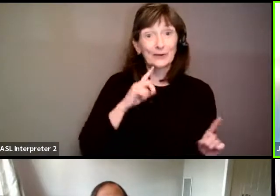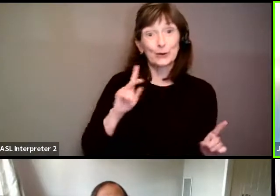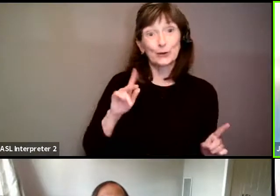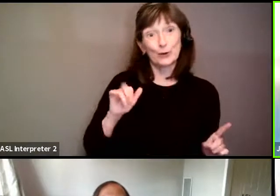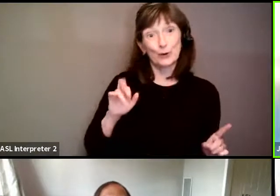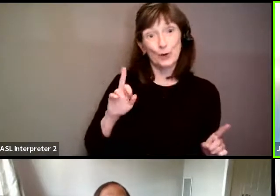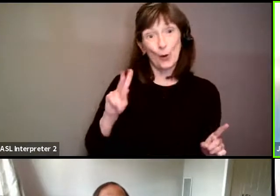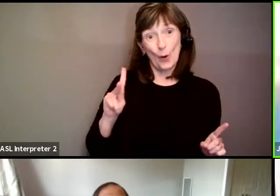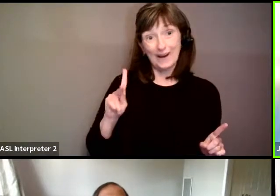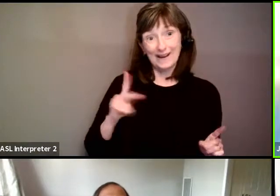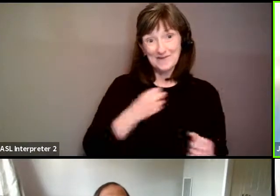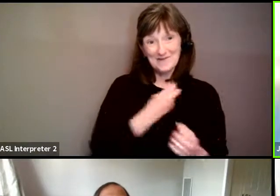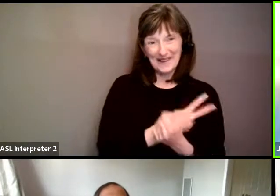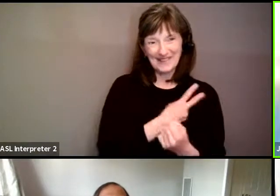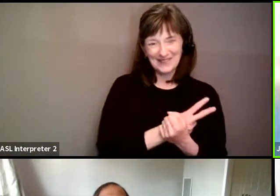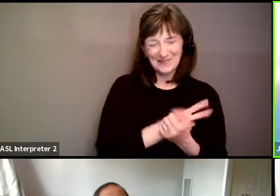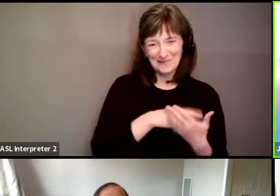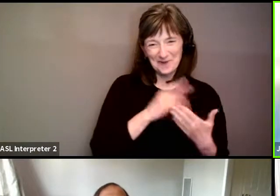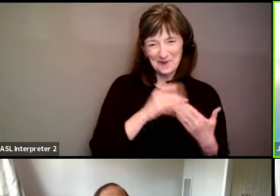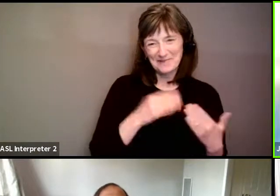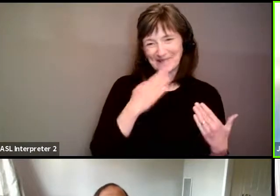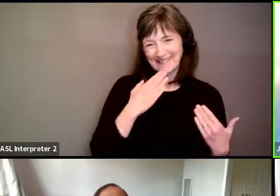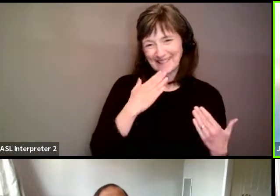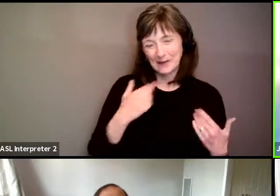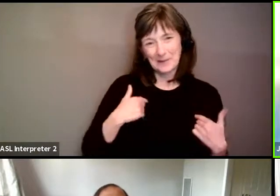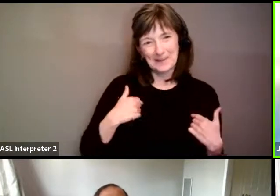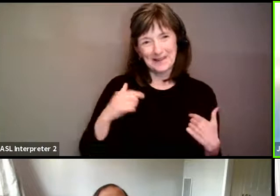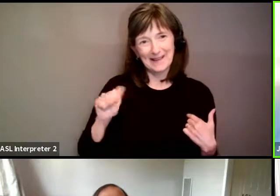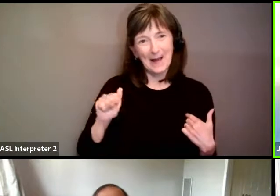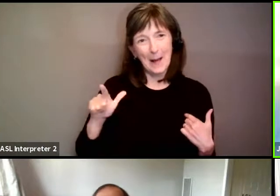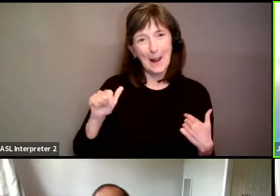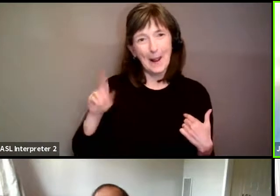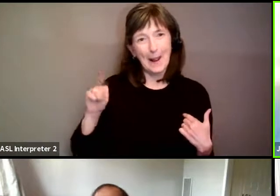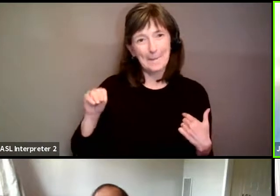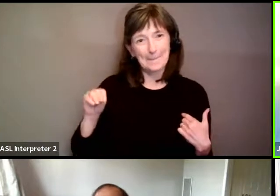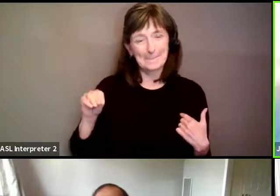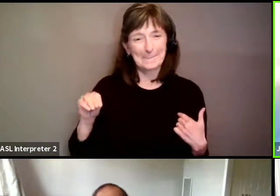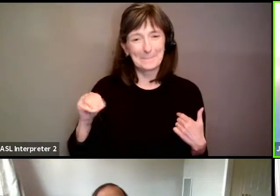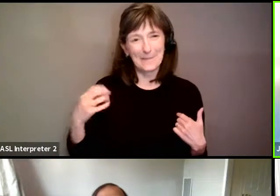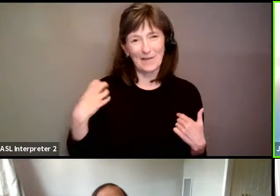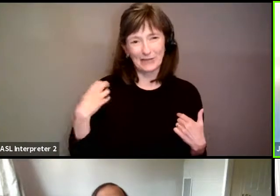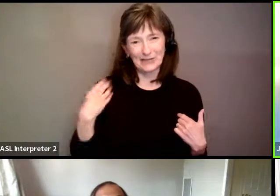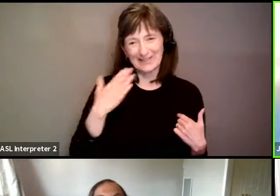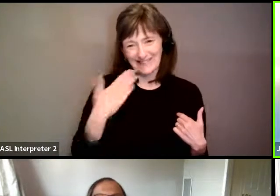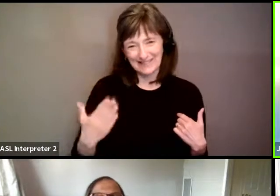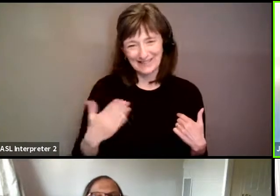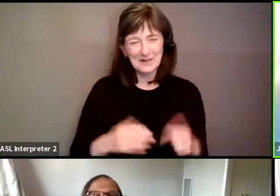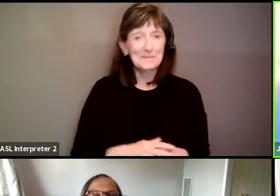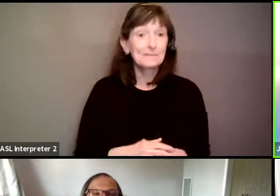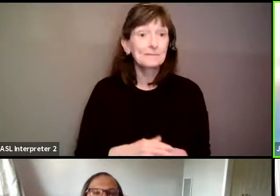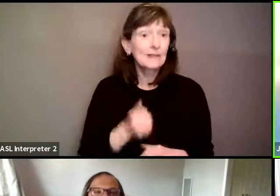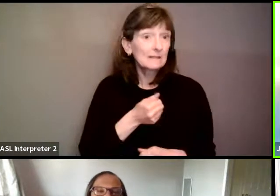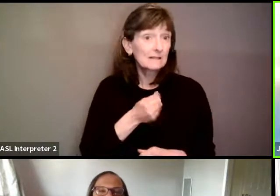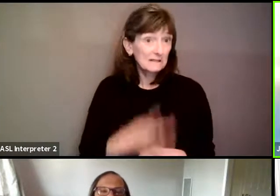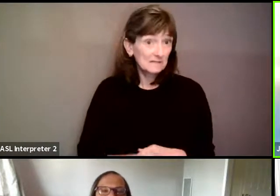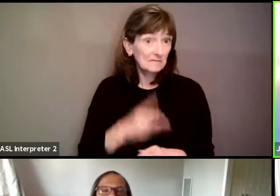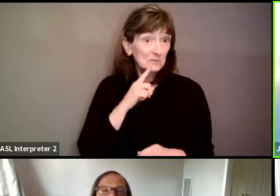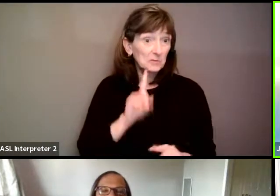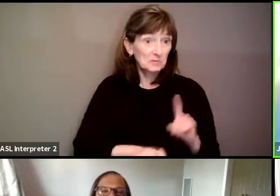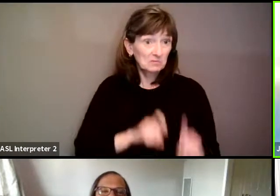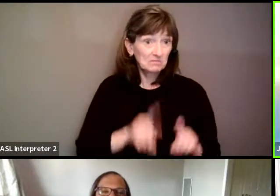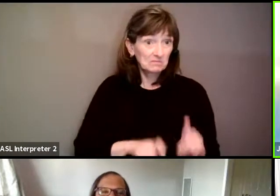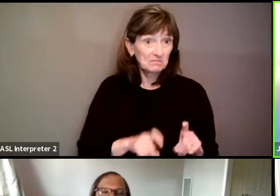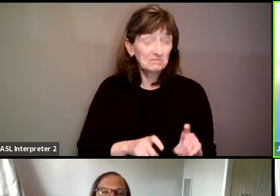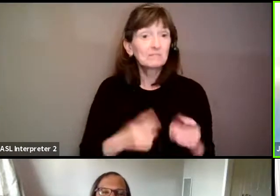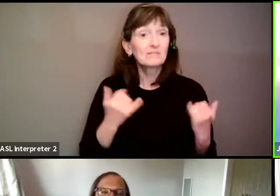master's program. And as an alumni officer, I gotta say thank you for that. But we have several questions that have shown up in the chat. And so what I